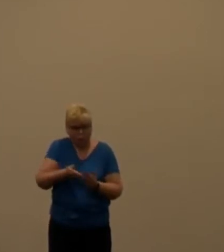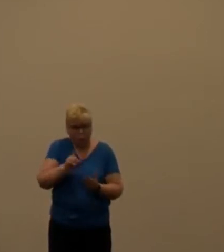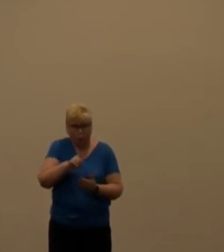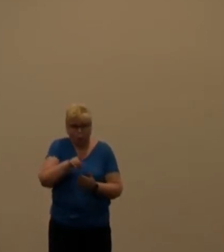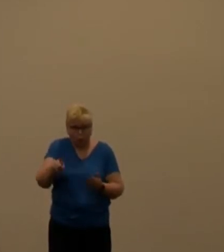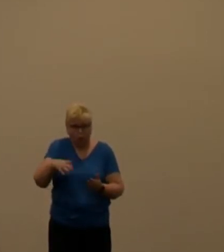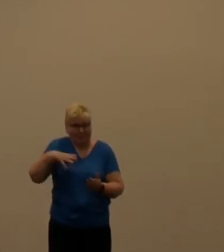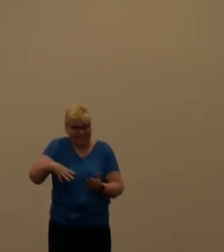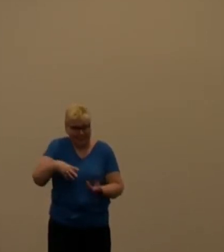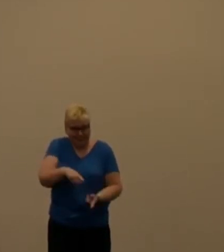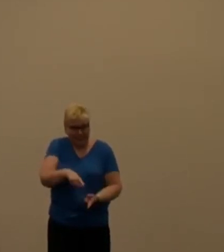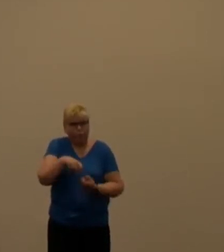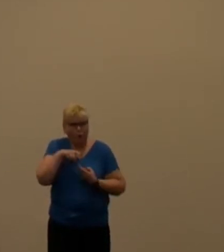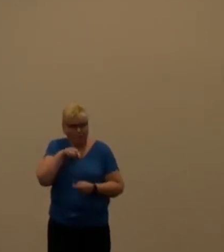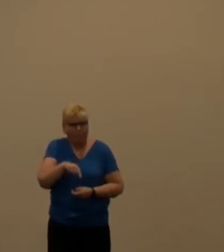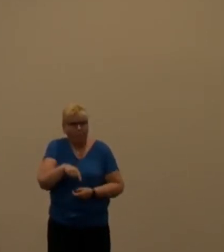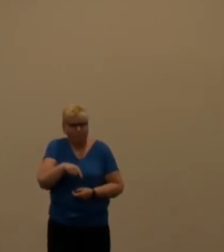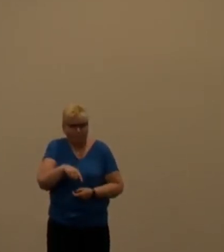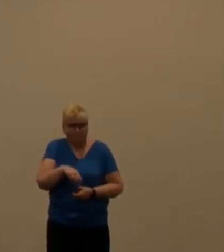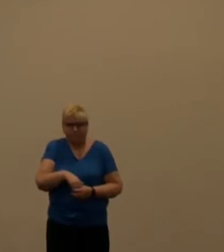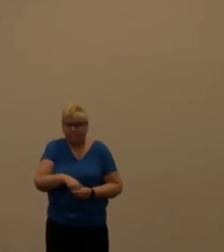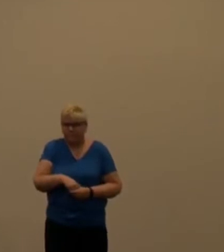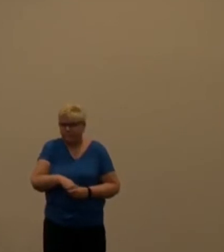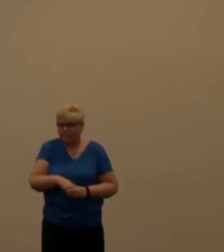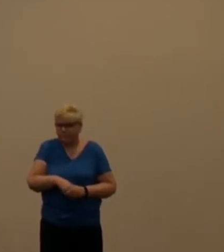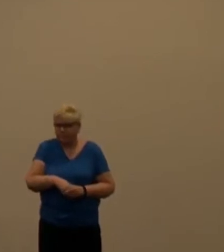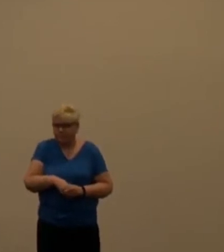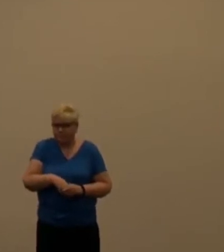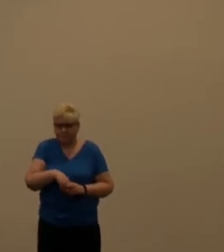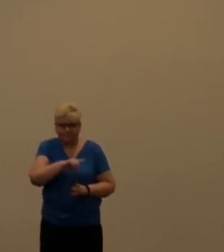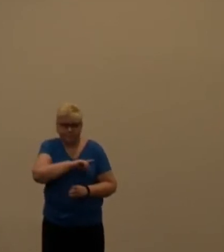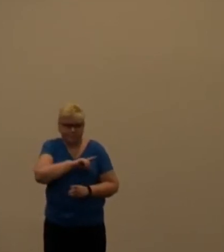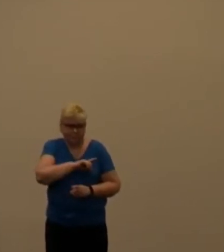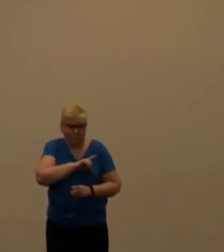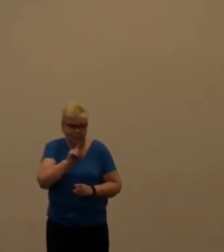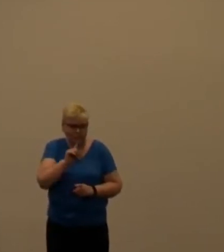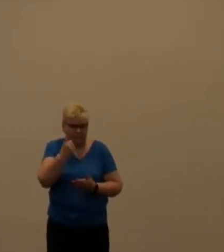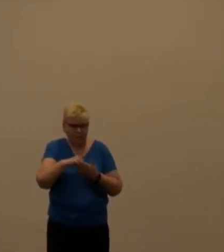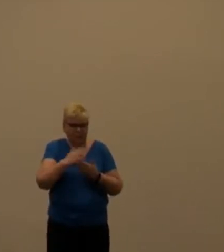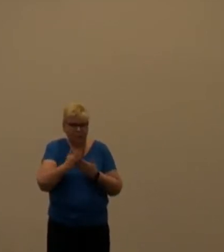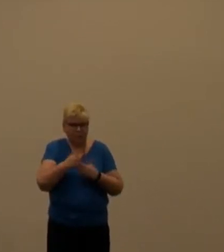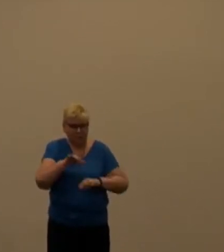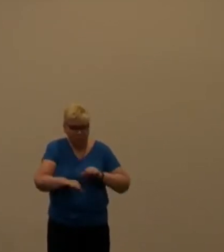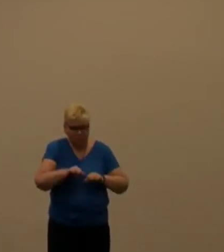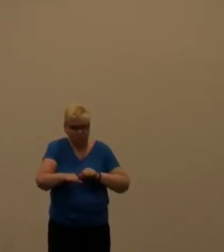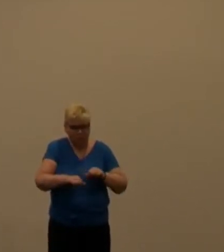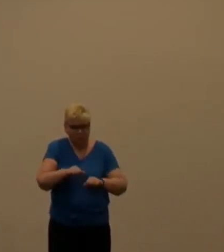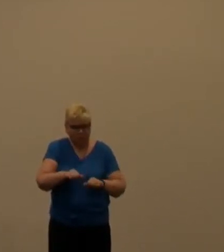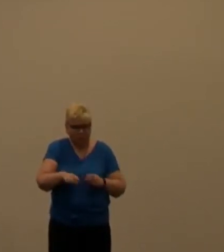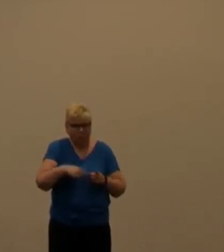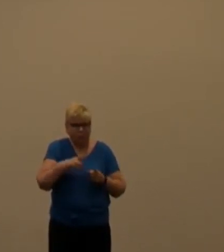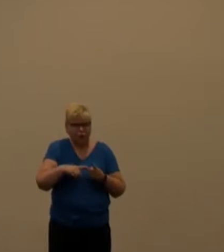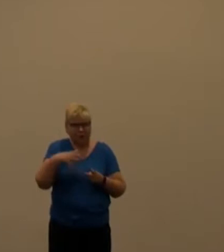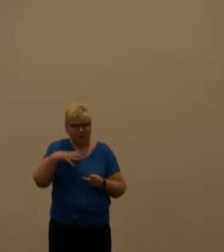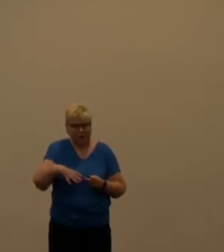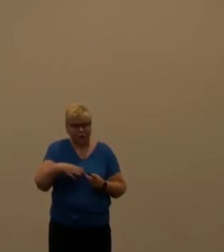process, and then you have to follow it. That is why the first part of your processes is the fact that you need to